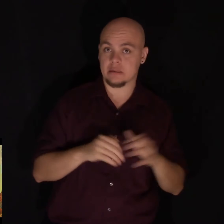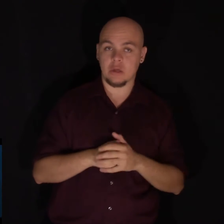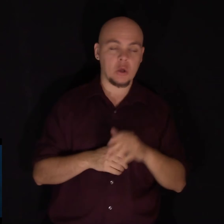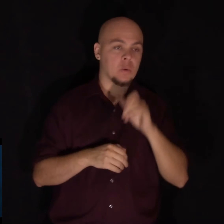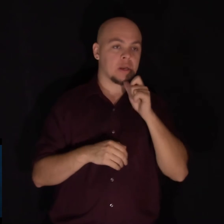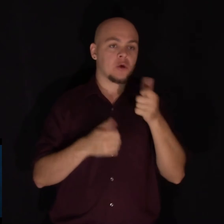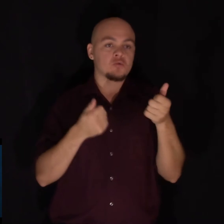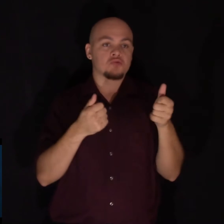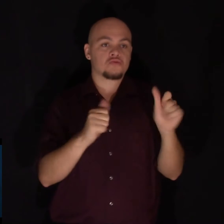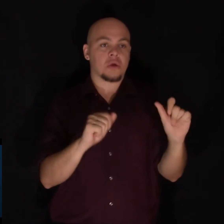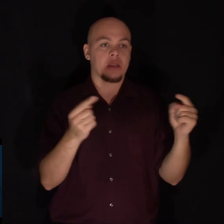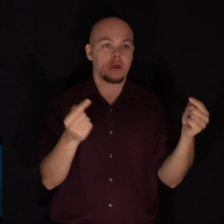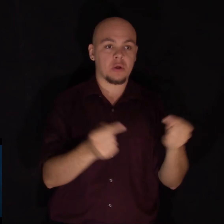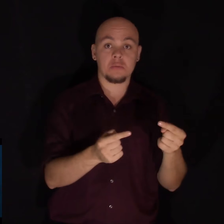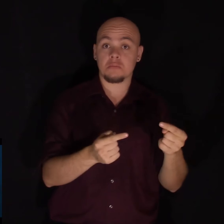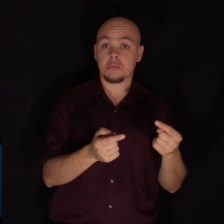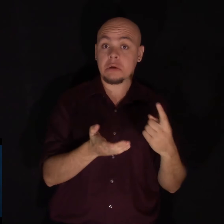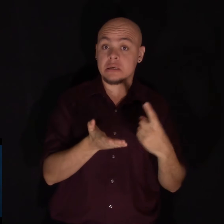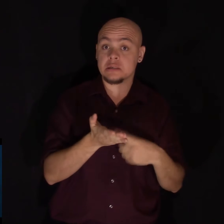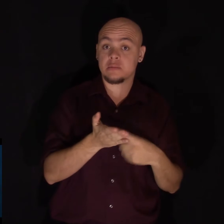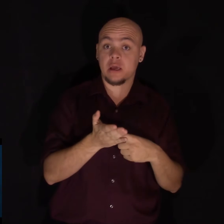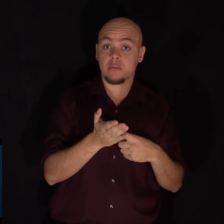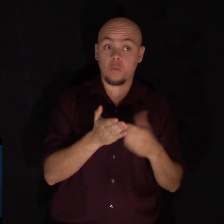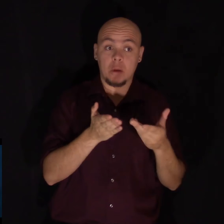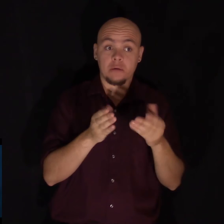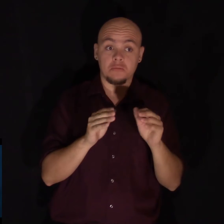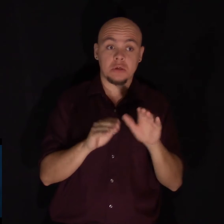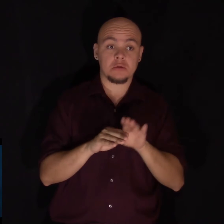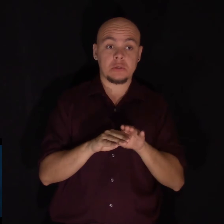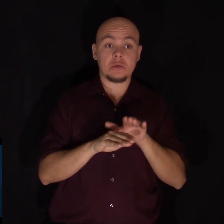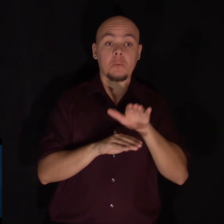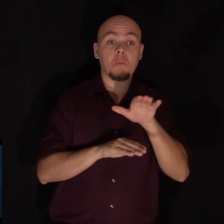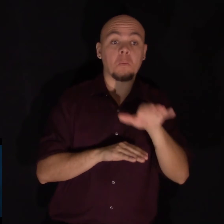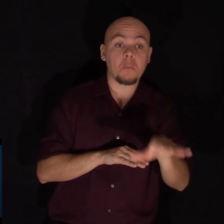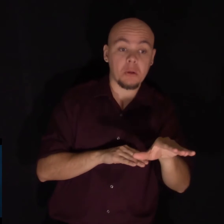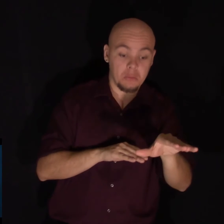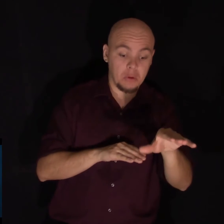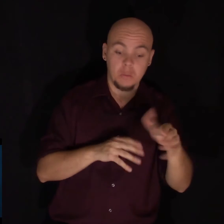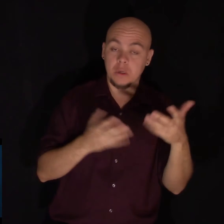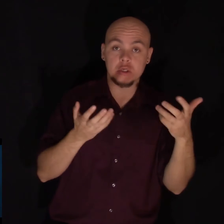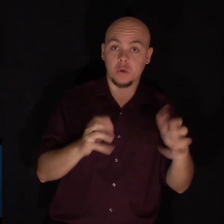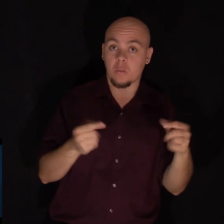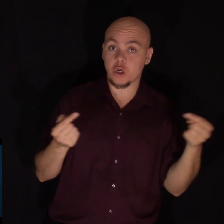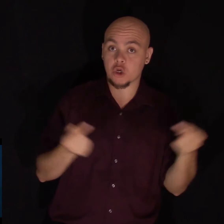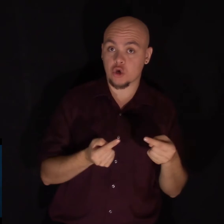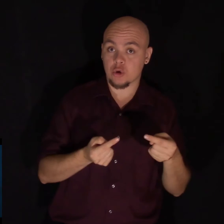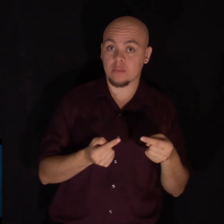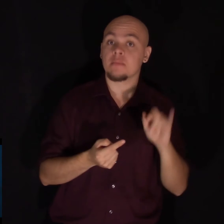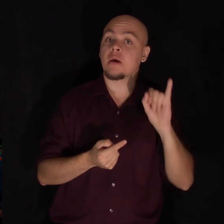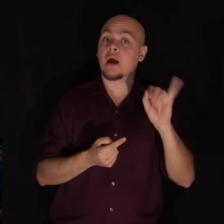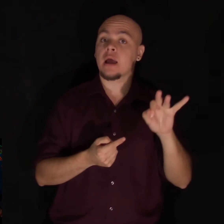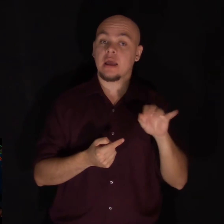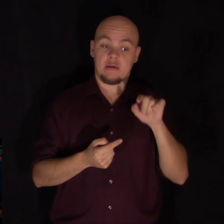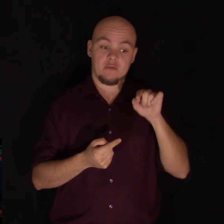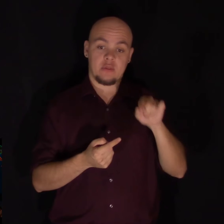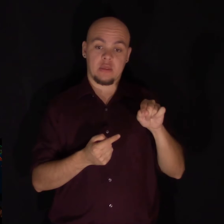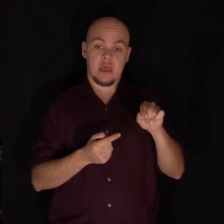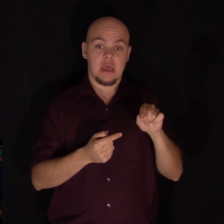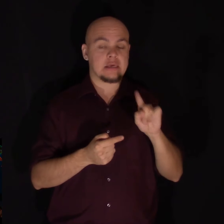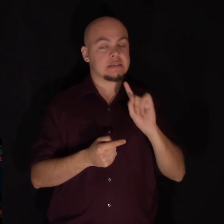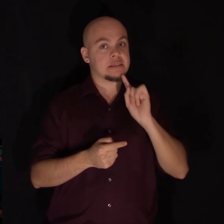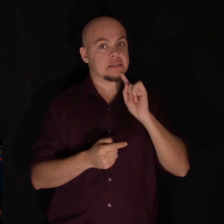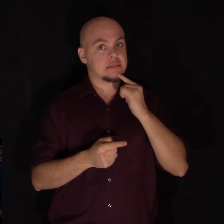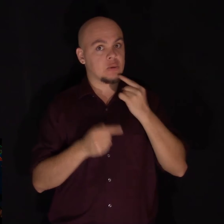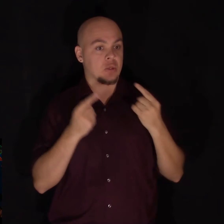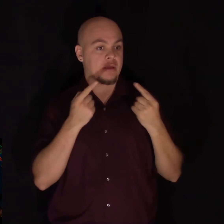them. In fact, sometimes we take pains not to harm them. We step over them on the sidewalk. But whenever their presence seriously